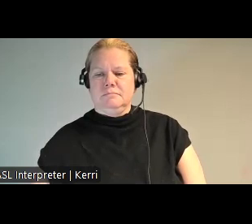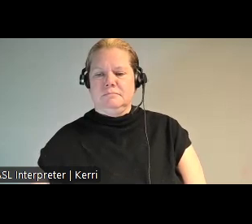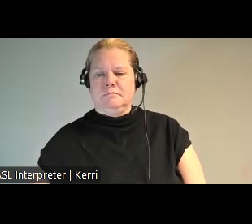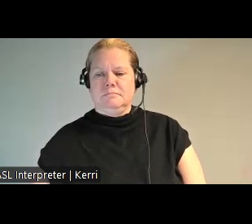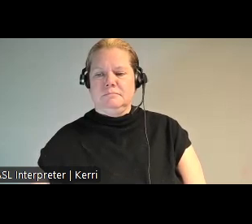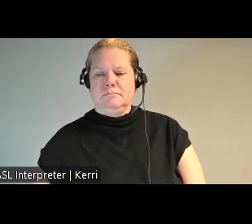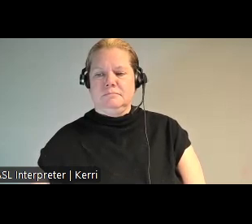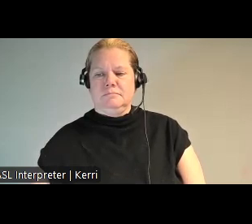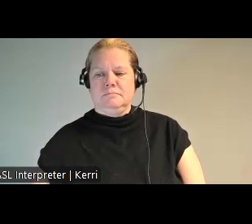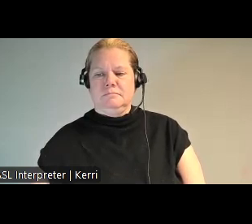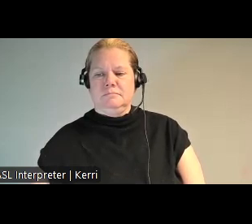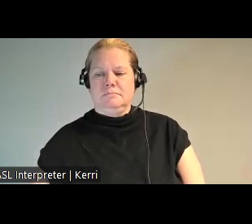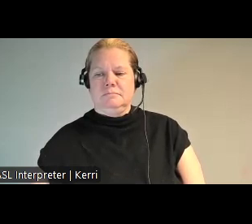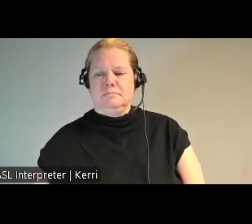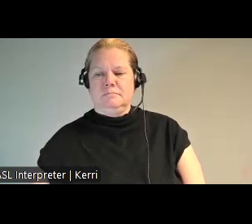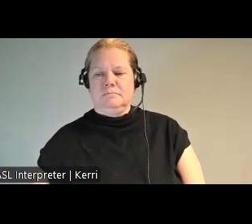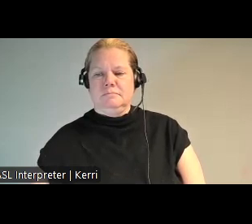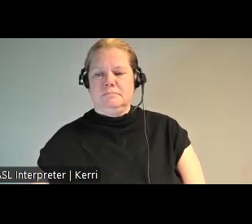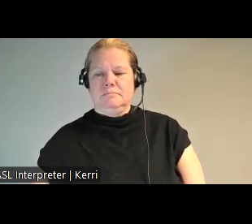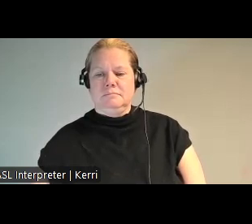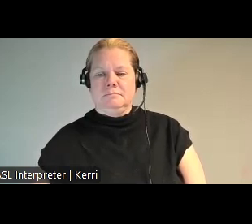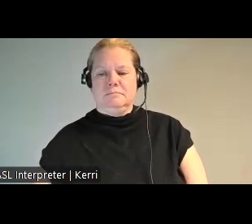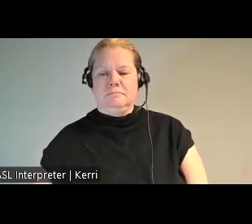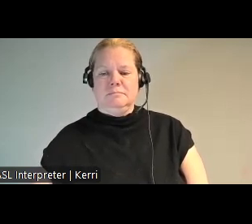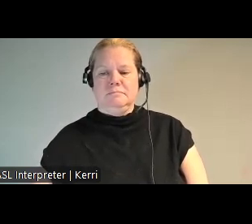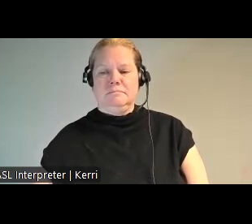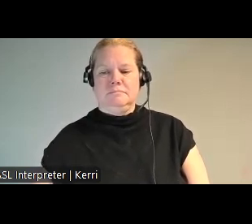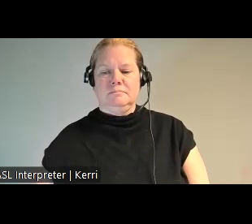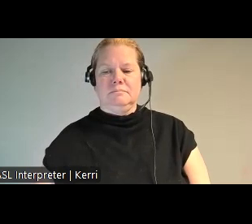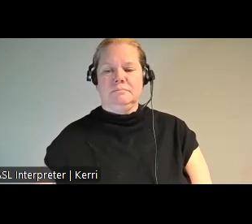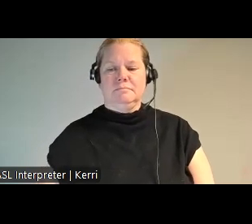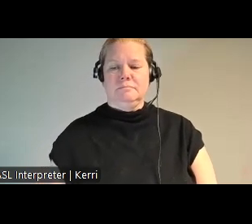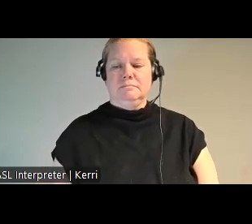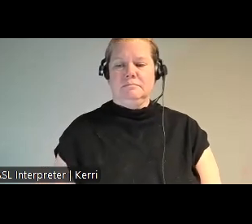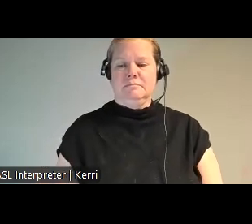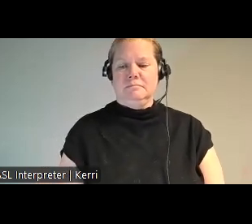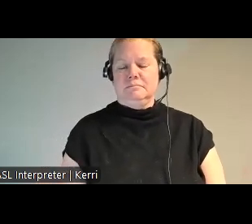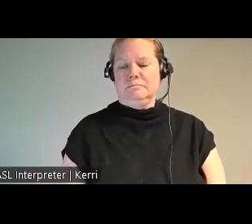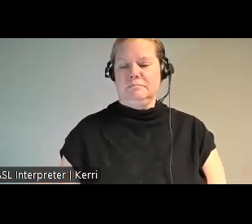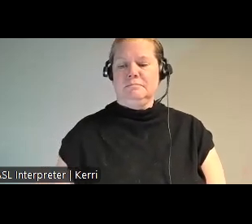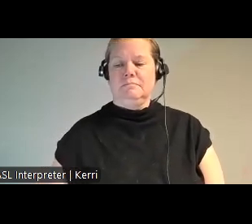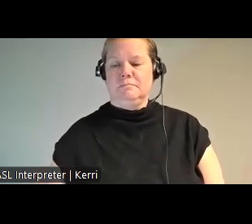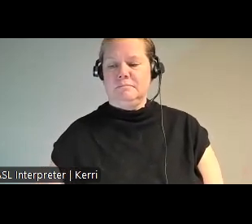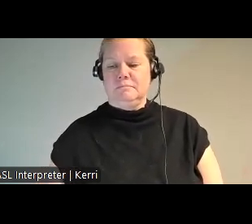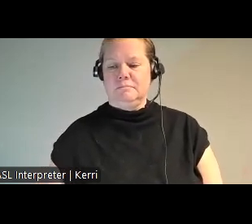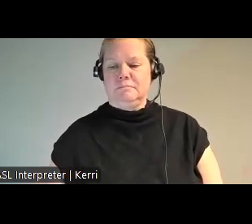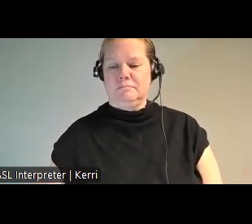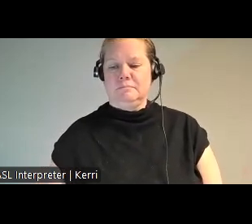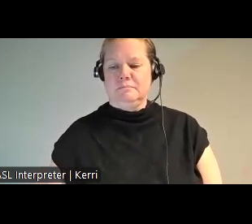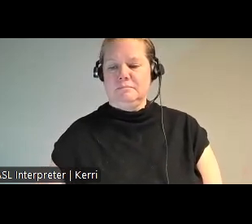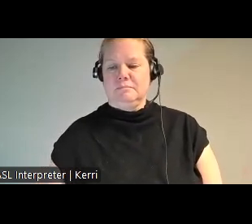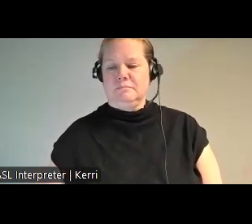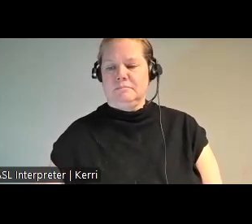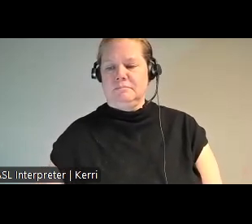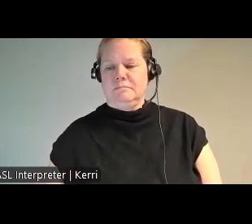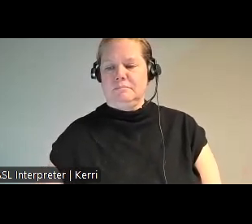SNAPs benefits? We had a lot of discussions and have changed a few of our approaches. And some